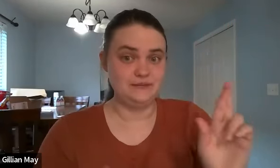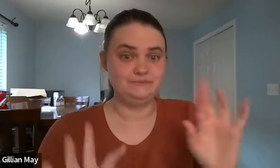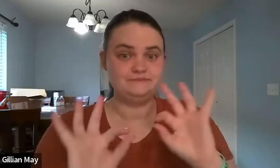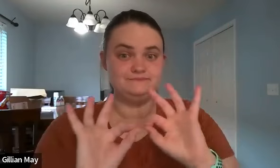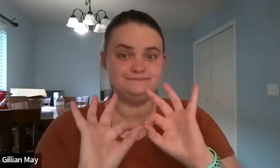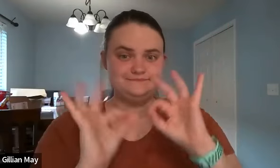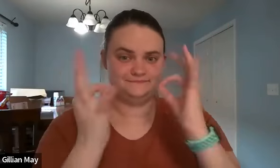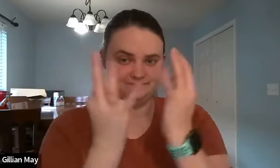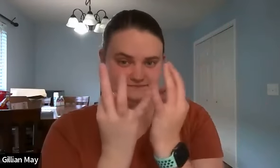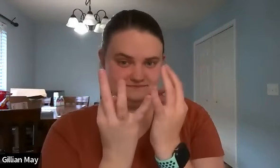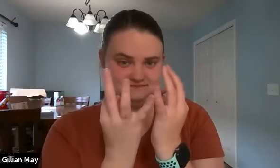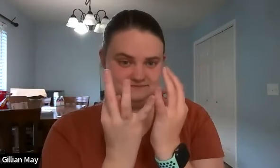Ready?